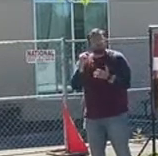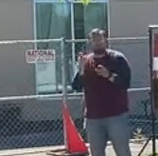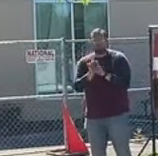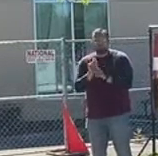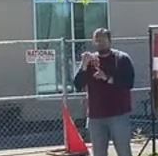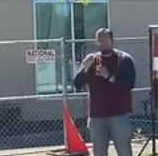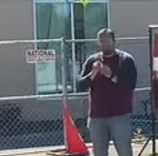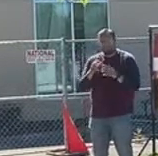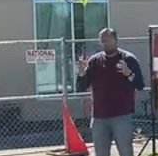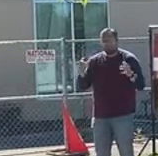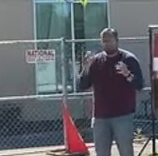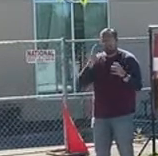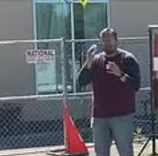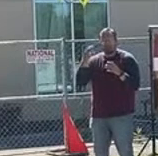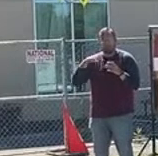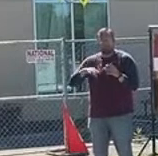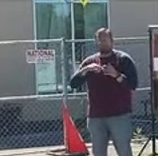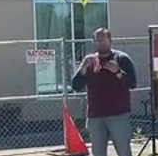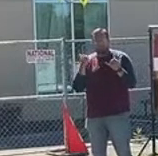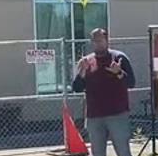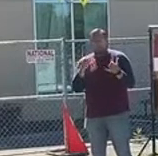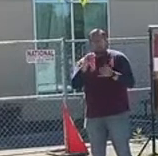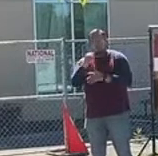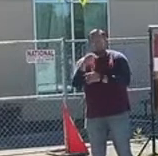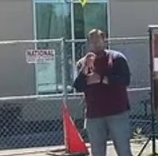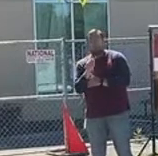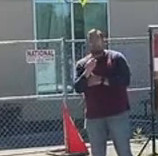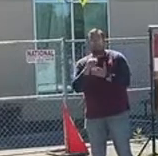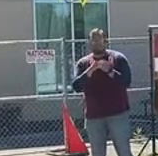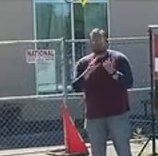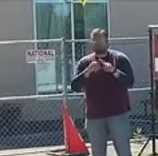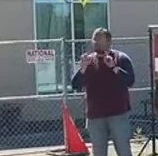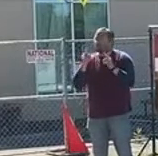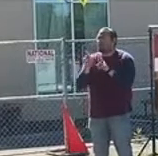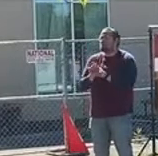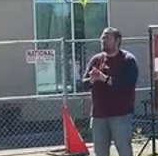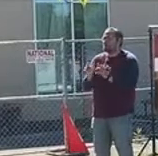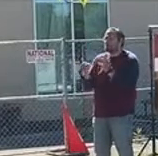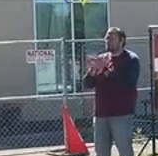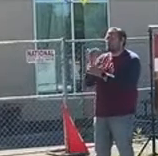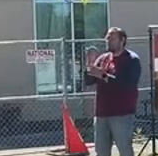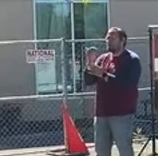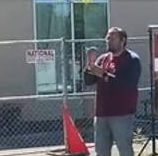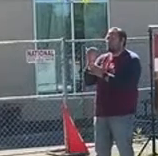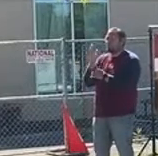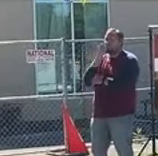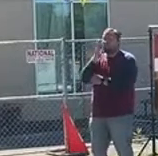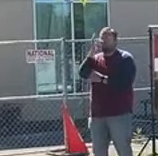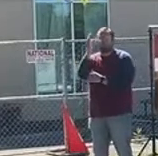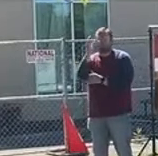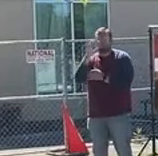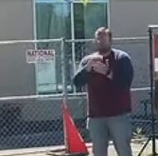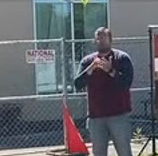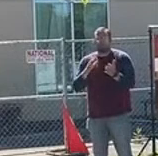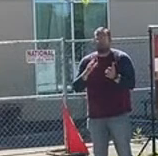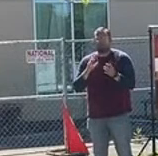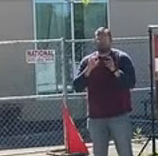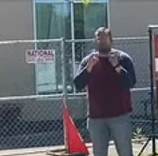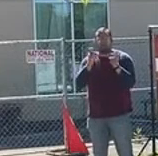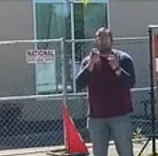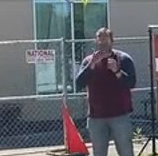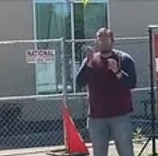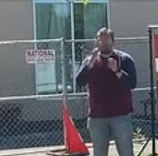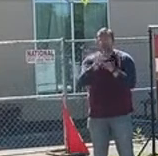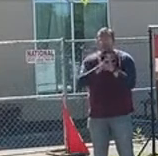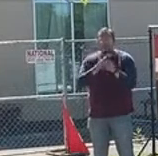will not only benefit current Stevens students, but it will also benefit new or soon-to-be Stevens students by giving them a better space to